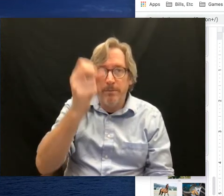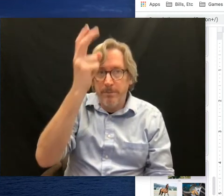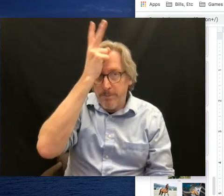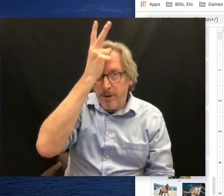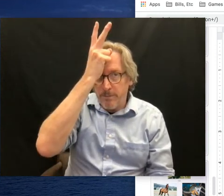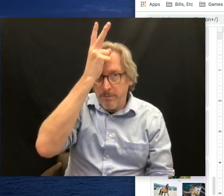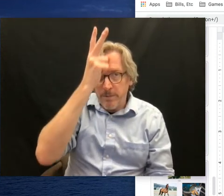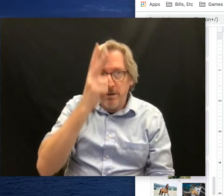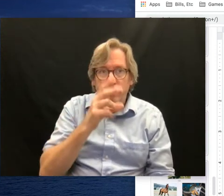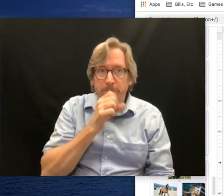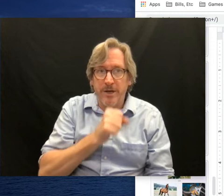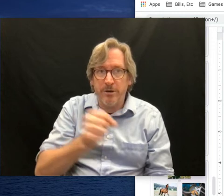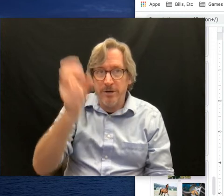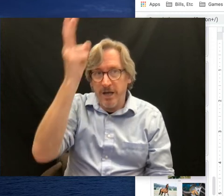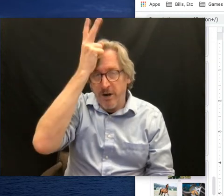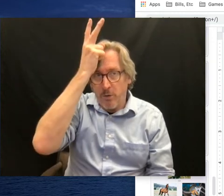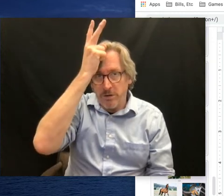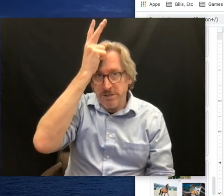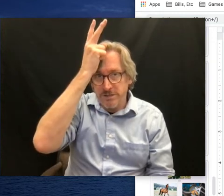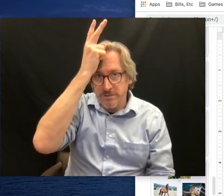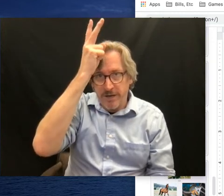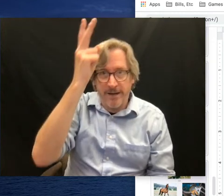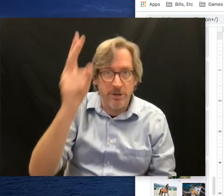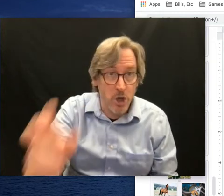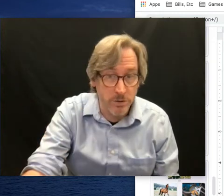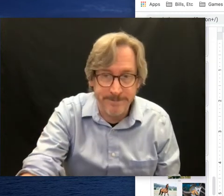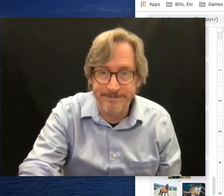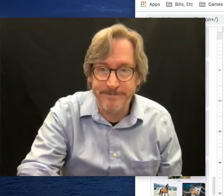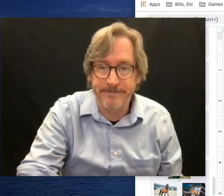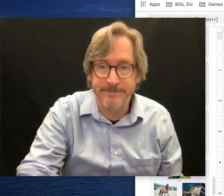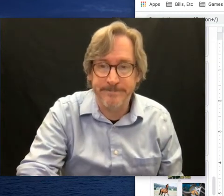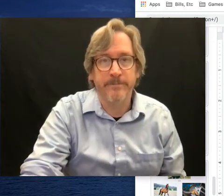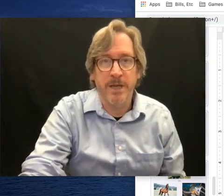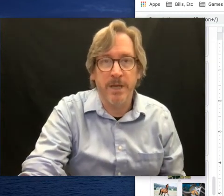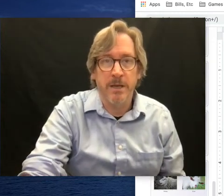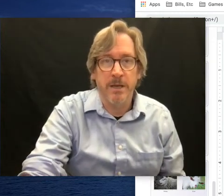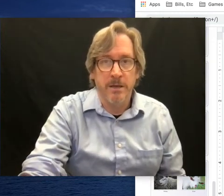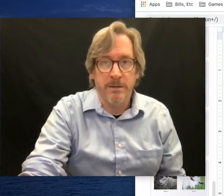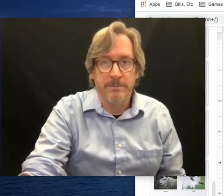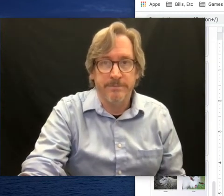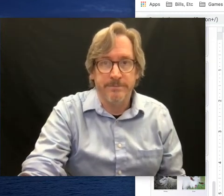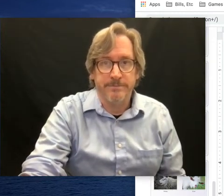boom, boom, beard and horns. Okay, goat.